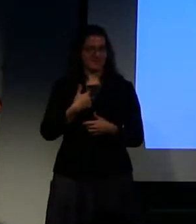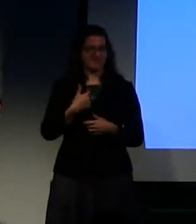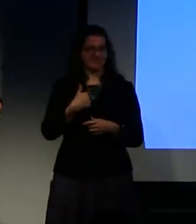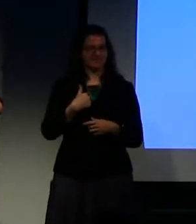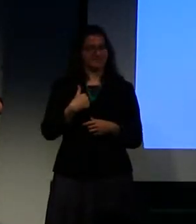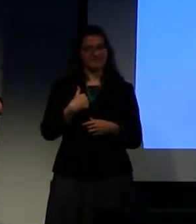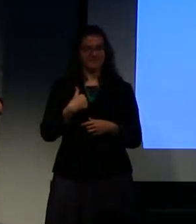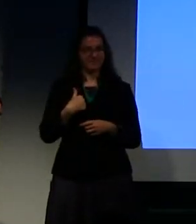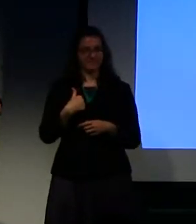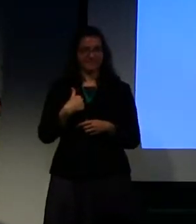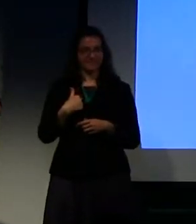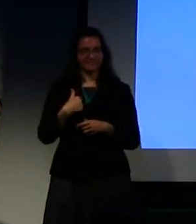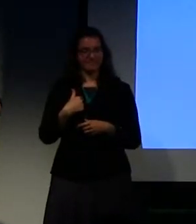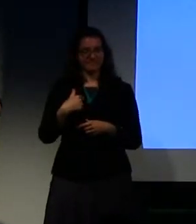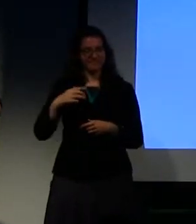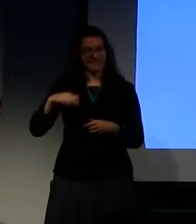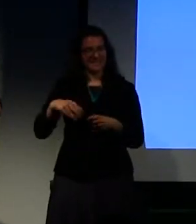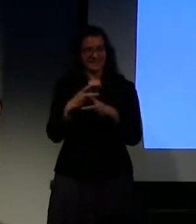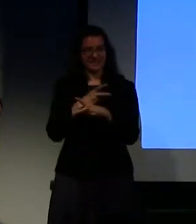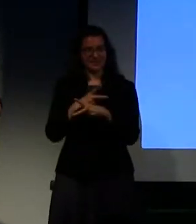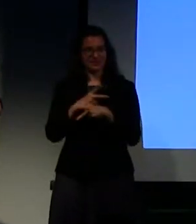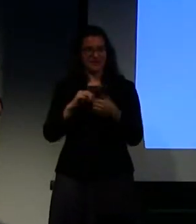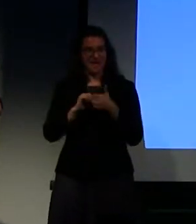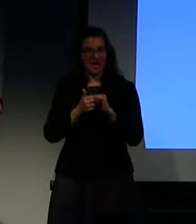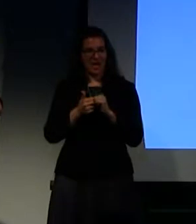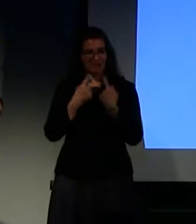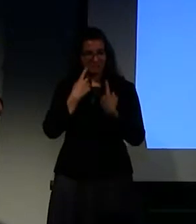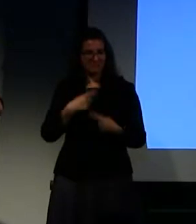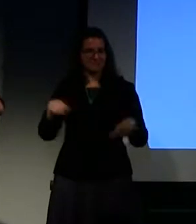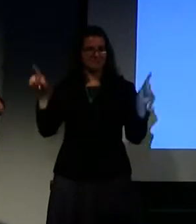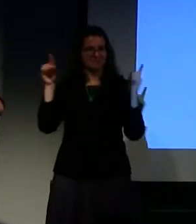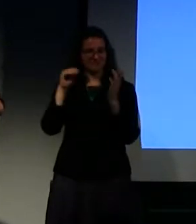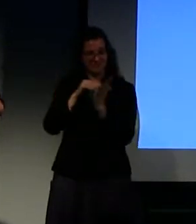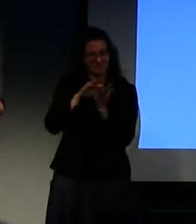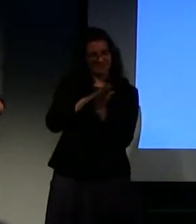sure I've grappled with how to get that into a written page, in a text,